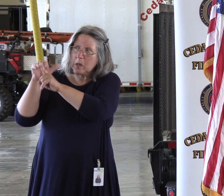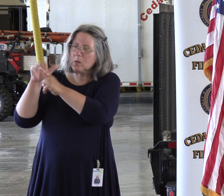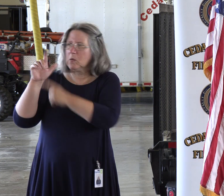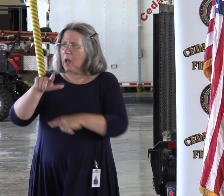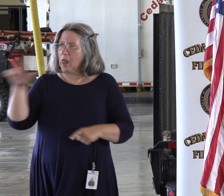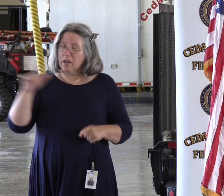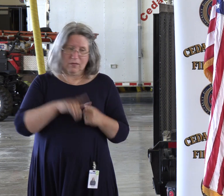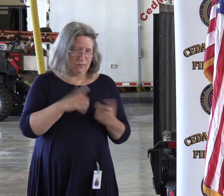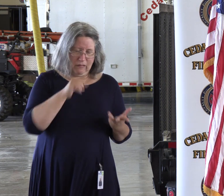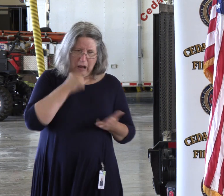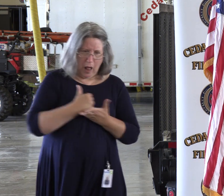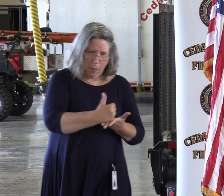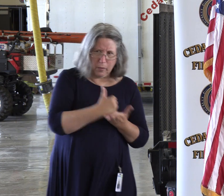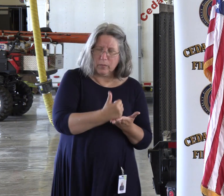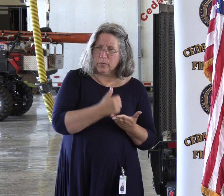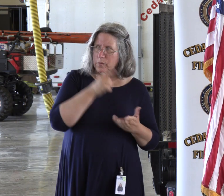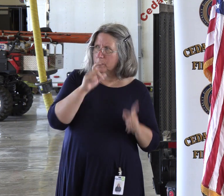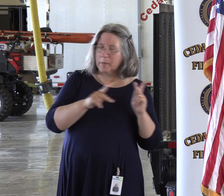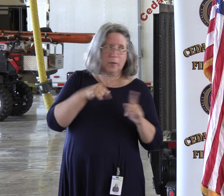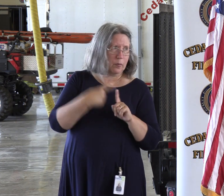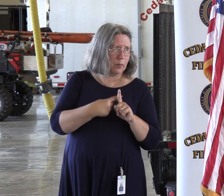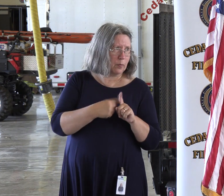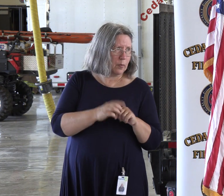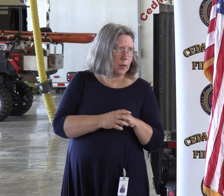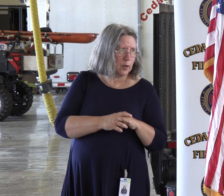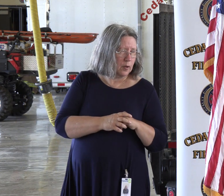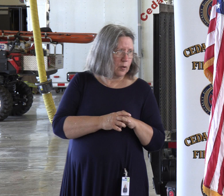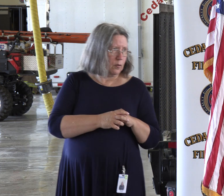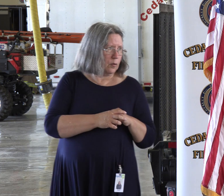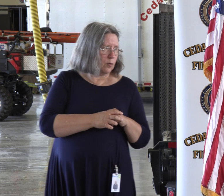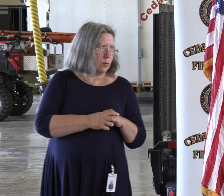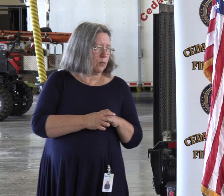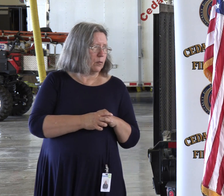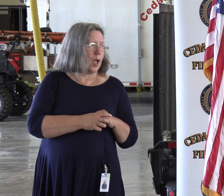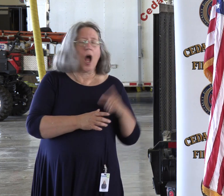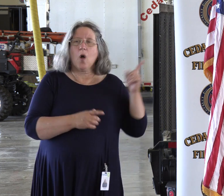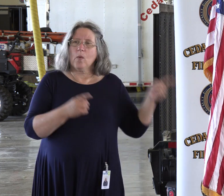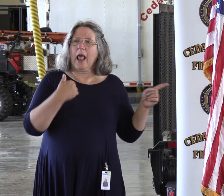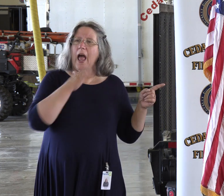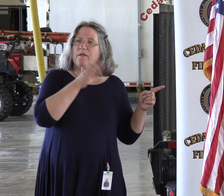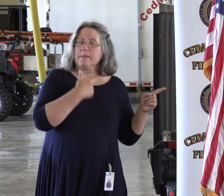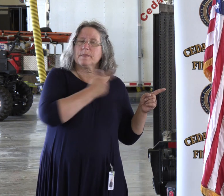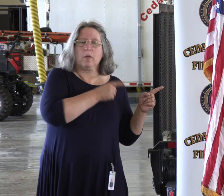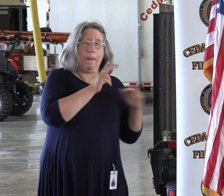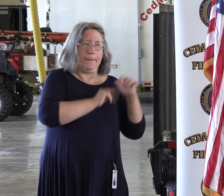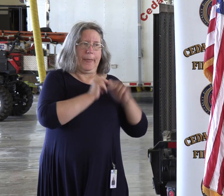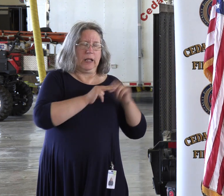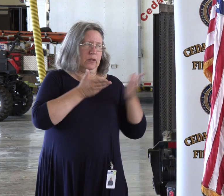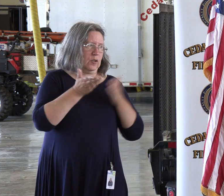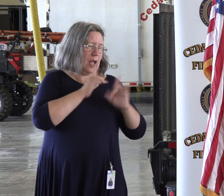able to assist. We'll have Kevin Ciabatti with our Building Services Department here to help answer that